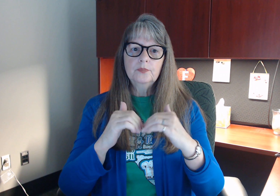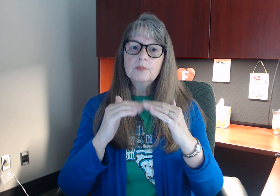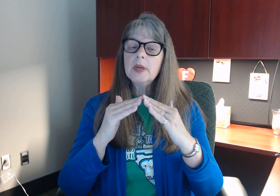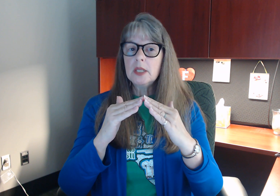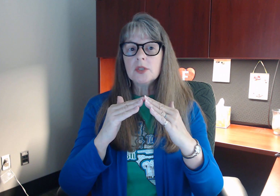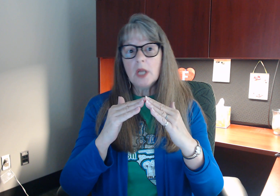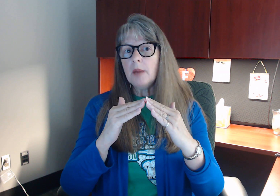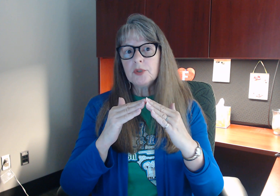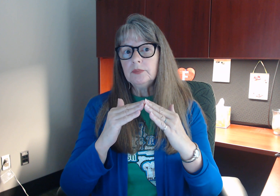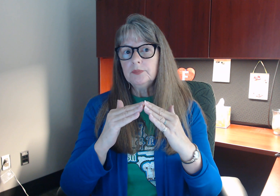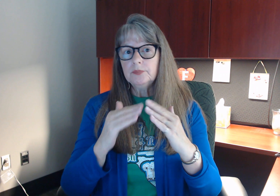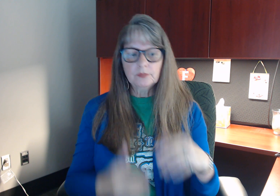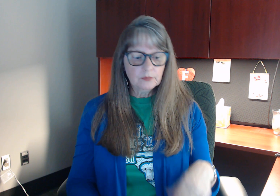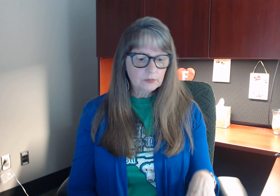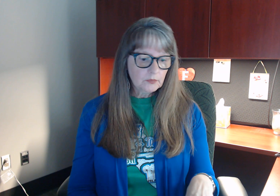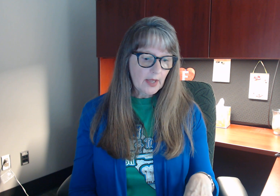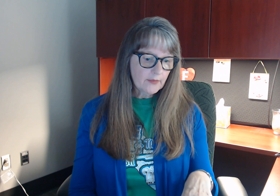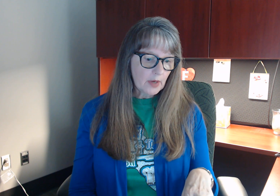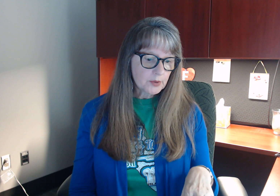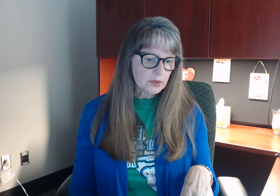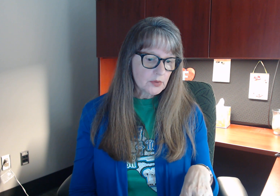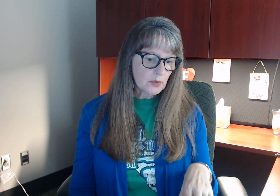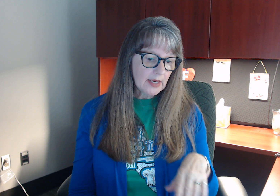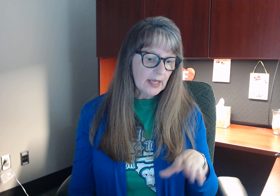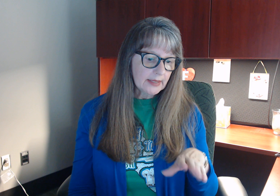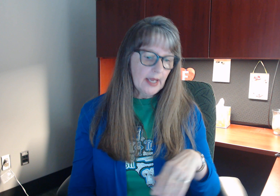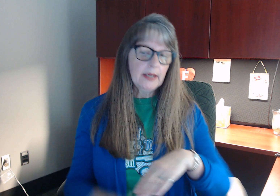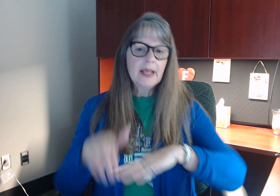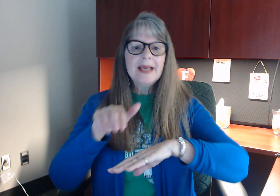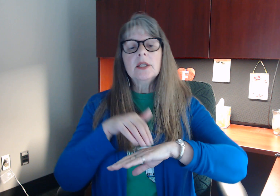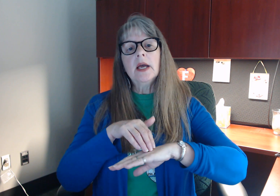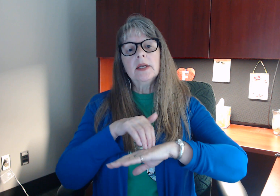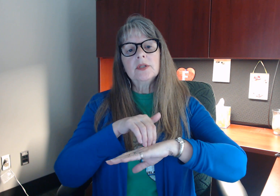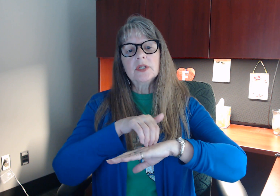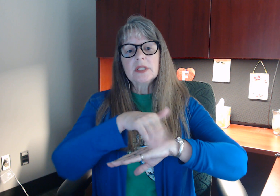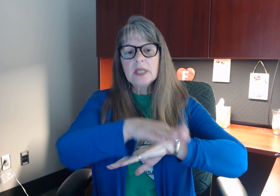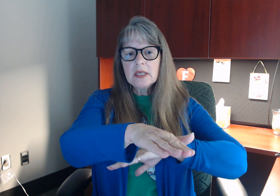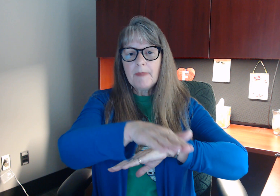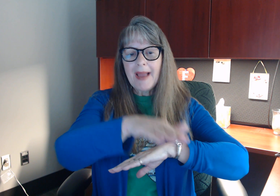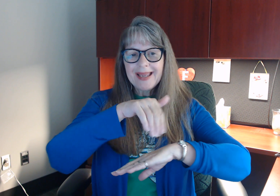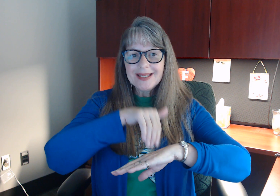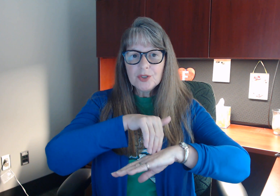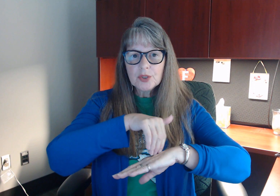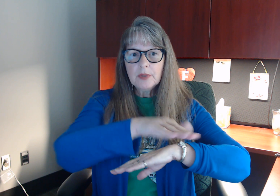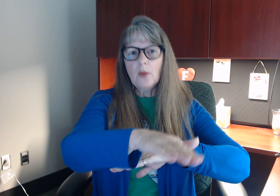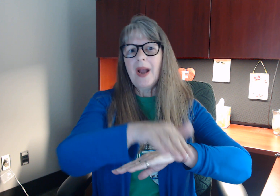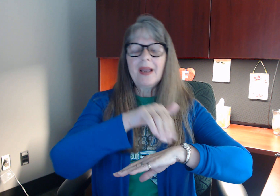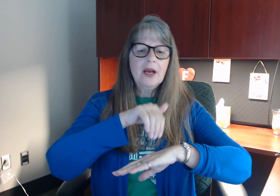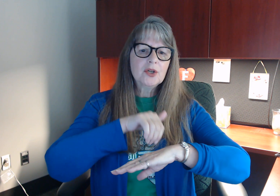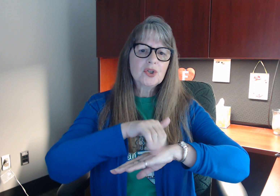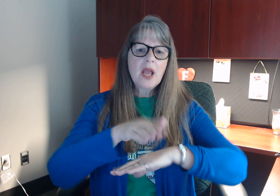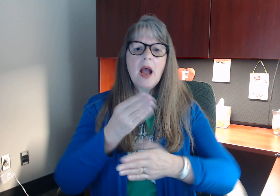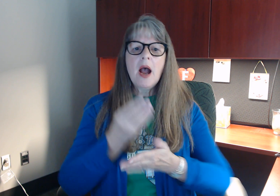but it's an option. You have options, so I like that. To send a package, oh my gosh, I